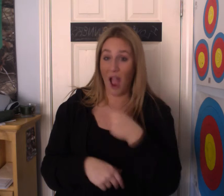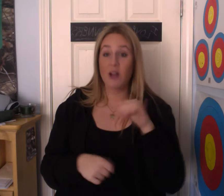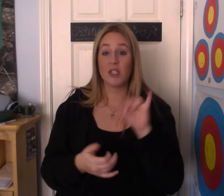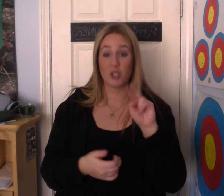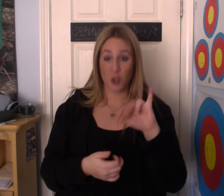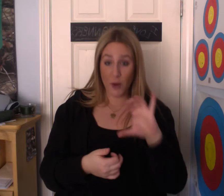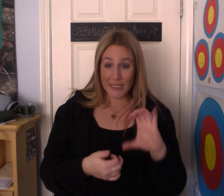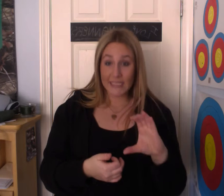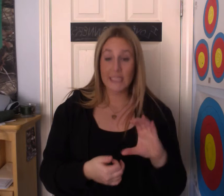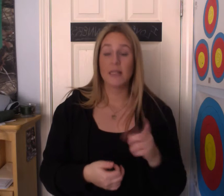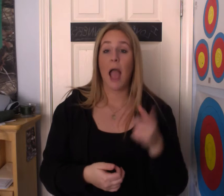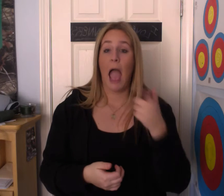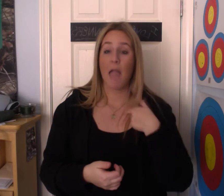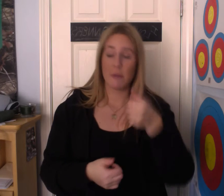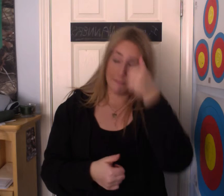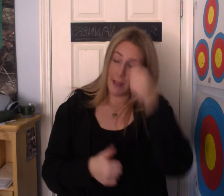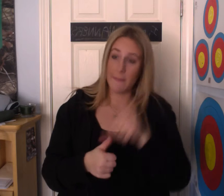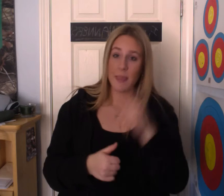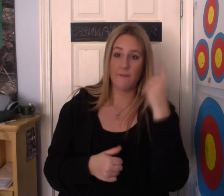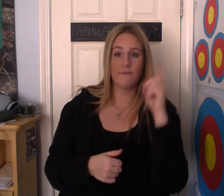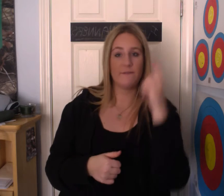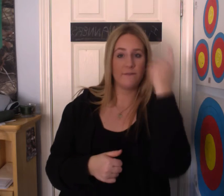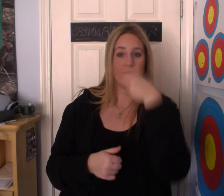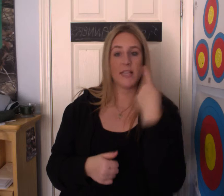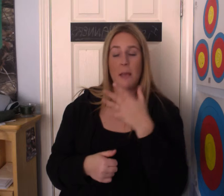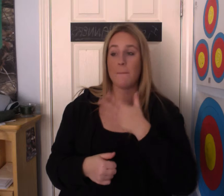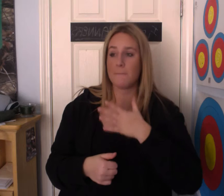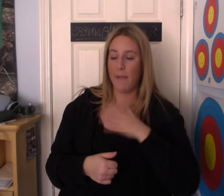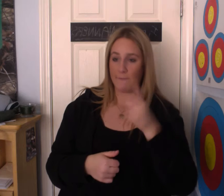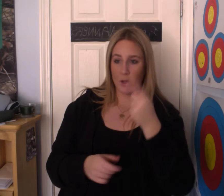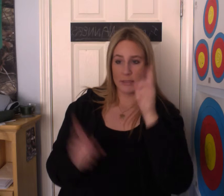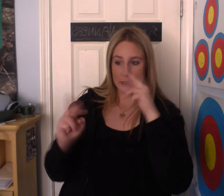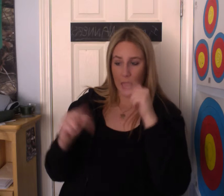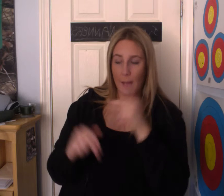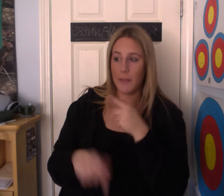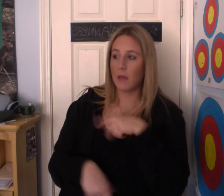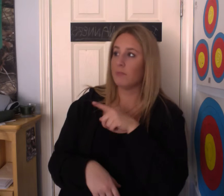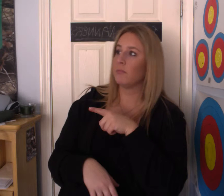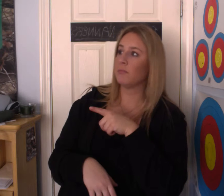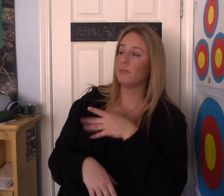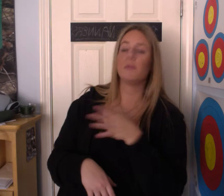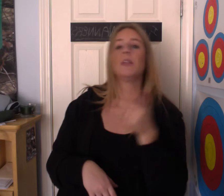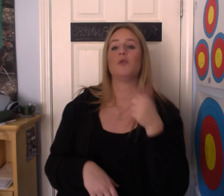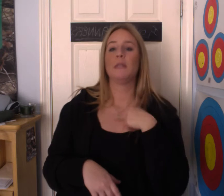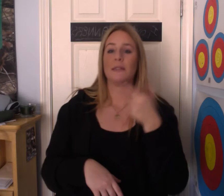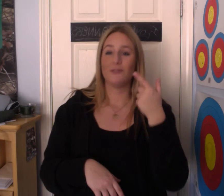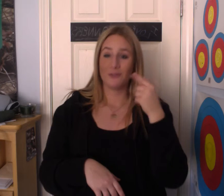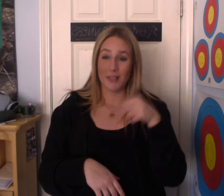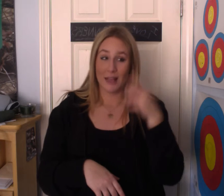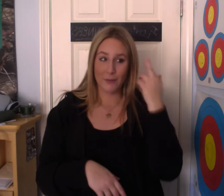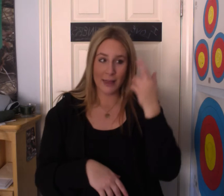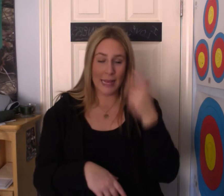first comic I ever drove when he realized that he was speeding down the New Jersey Turnpike with a chick with CP driving